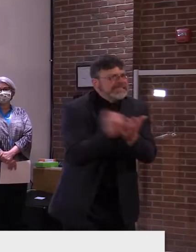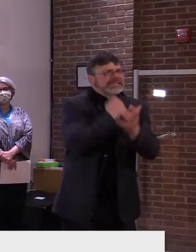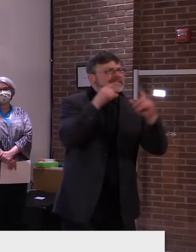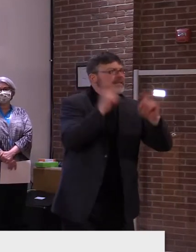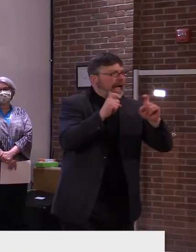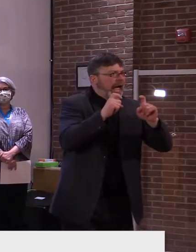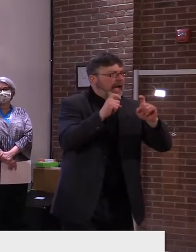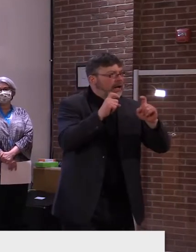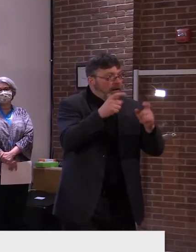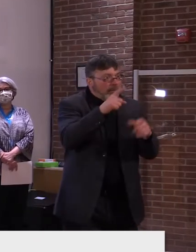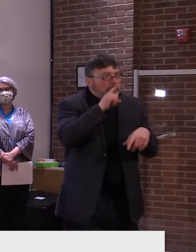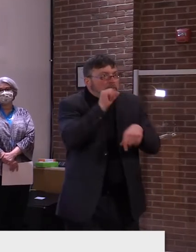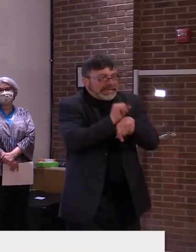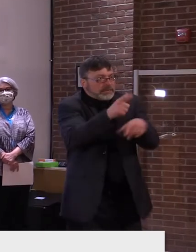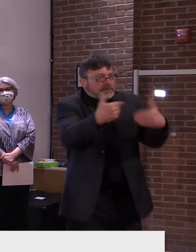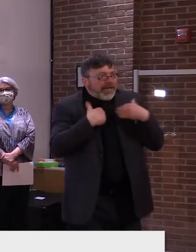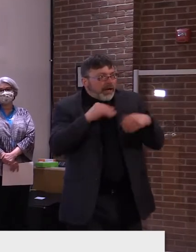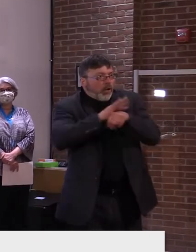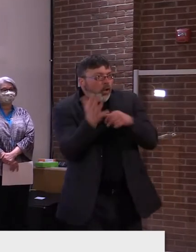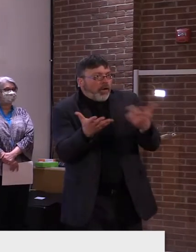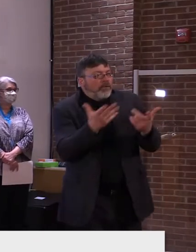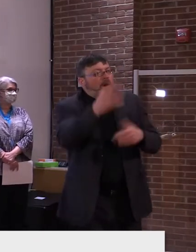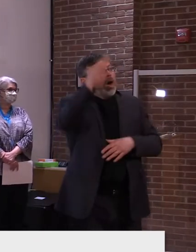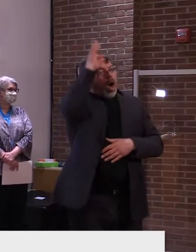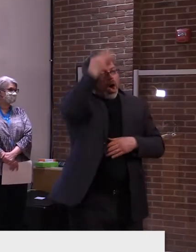vaccination becoming a truly wonderful and